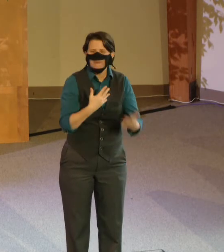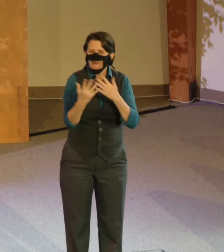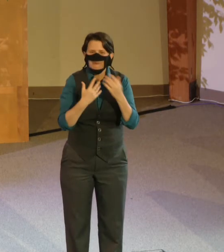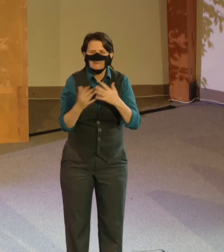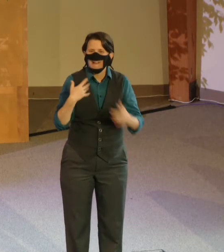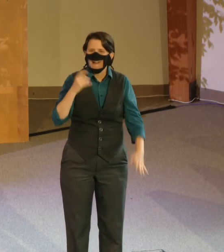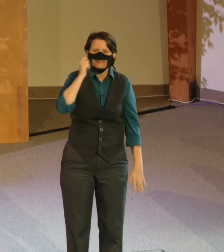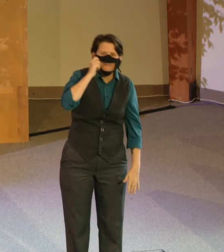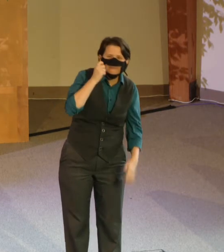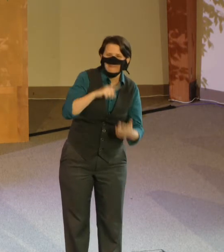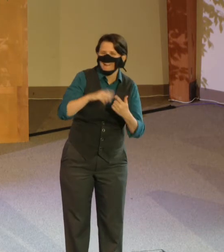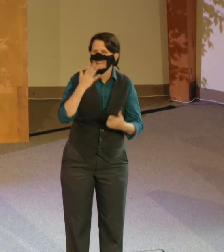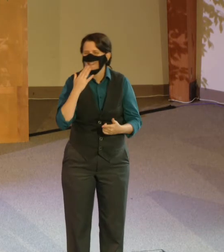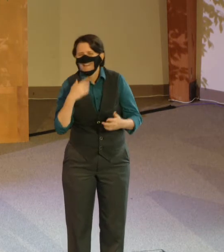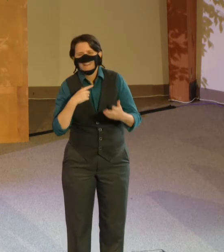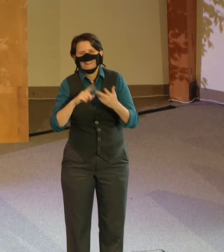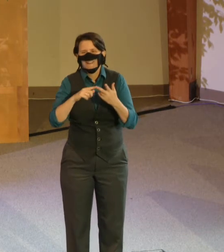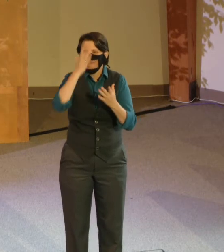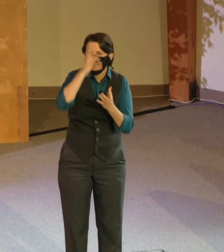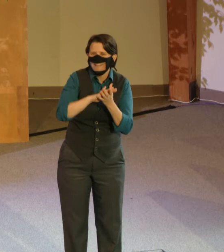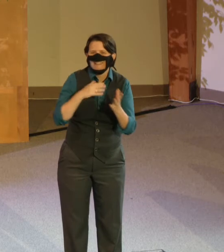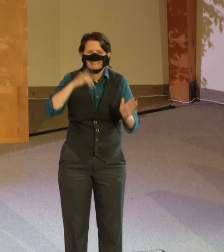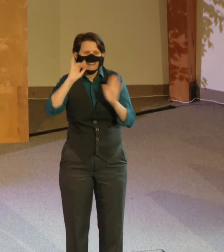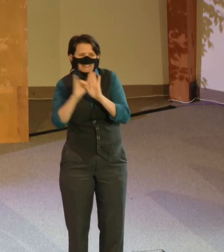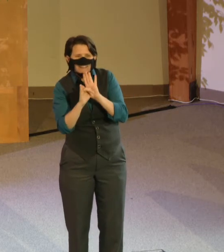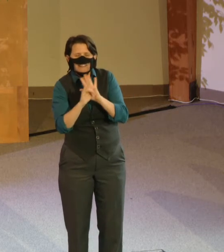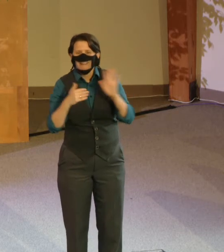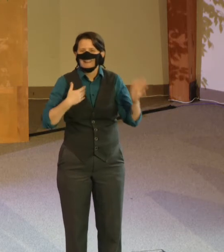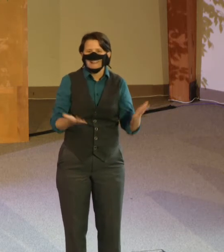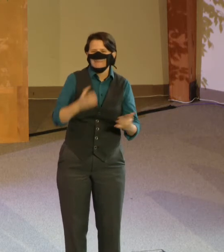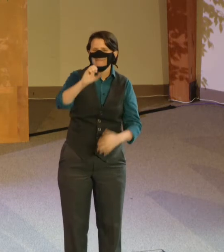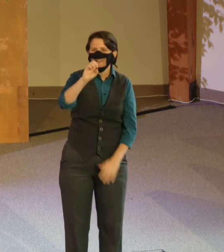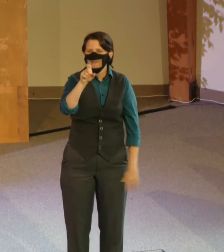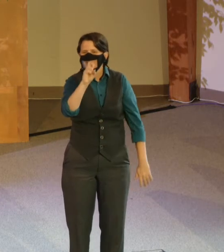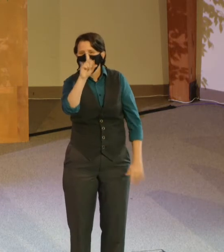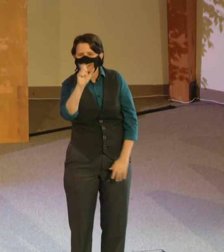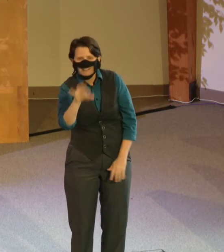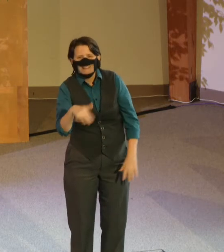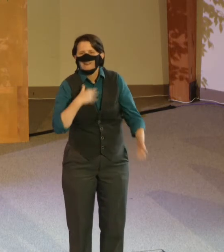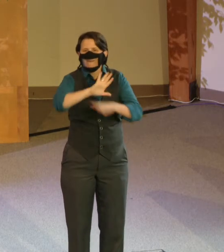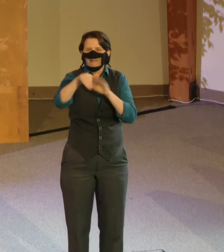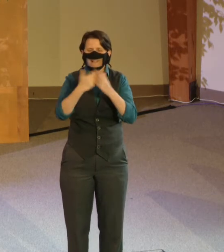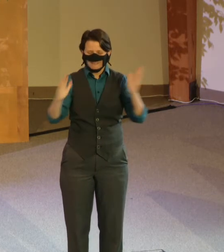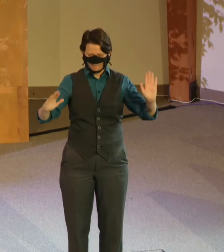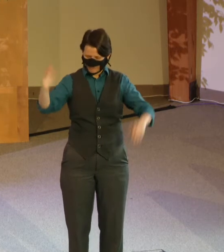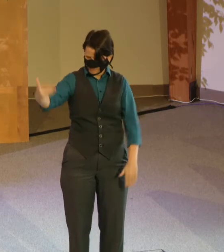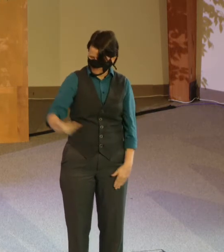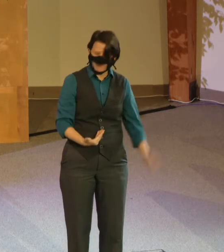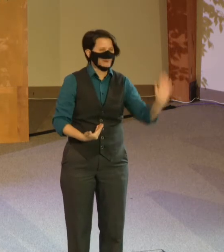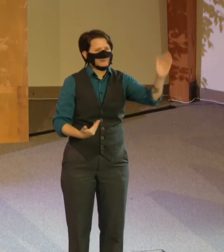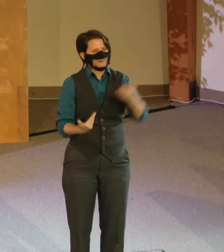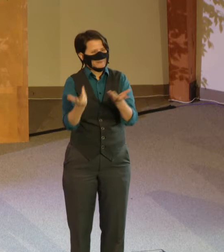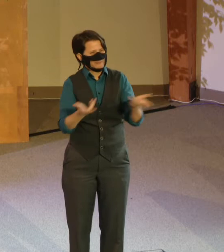your belief is, what your identity is, what your sexuality is, all is welcome here. And that's